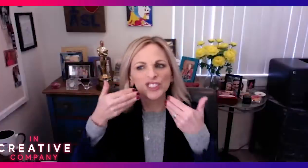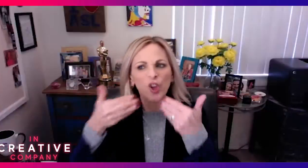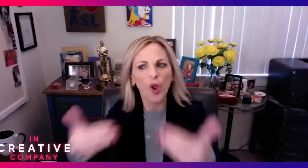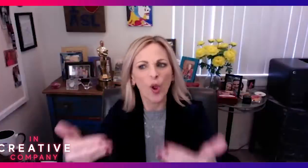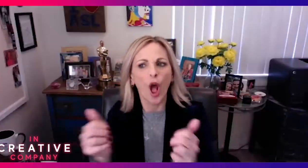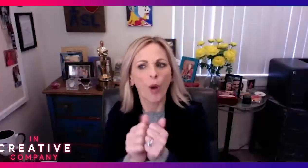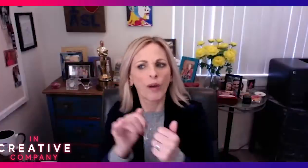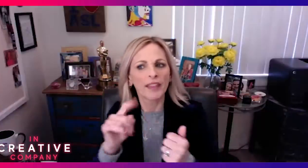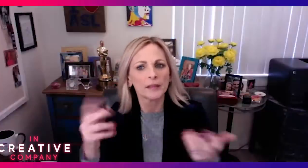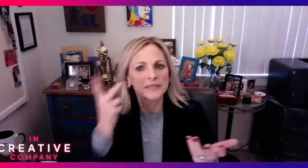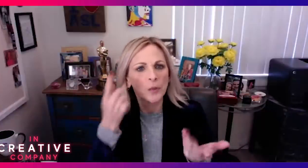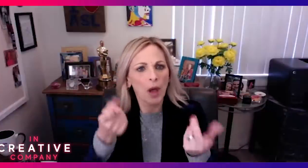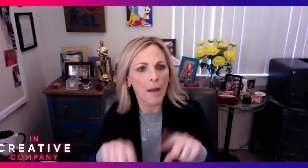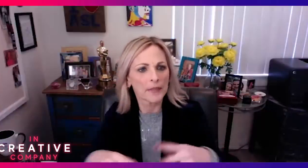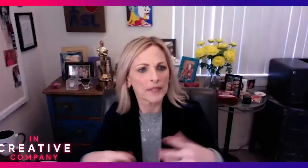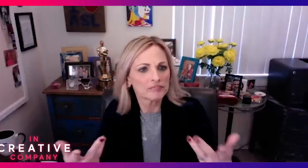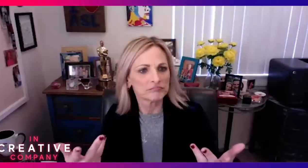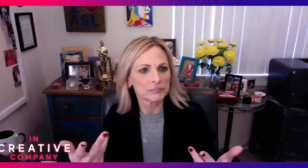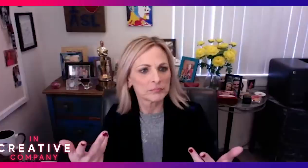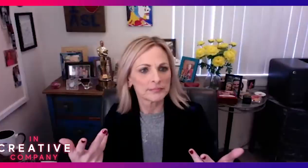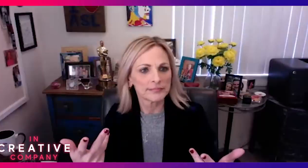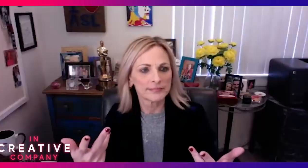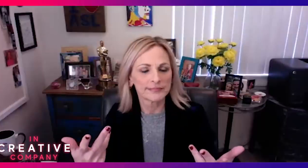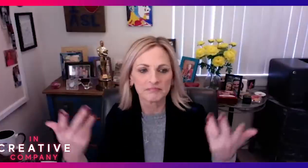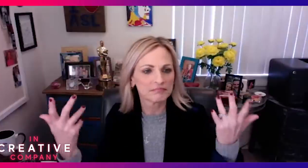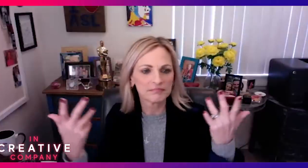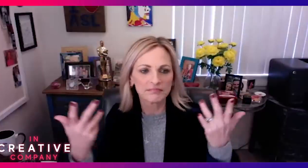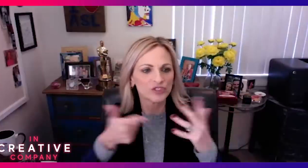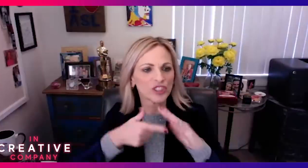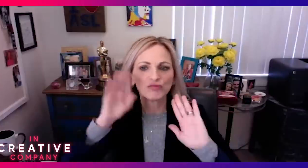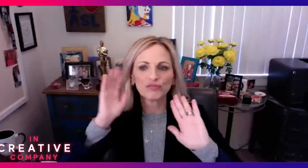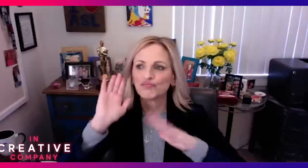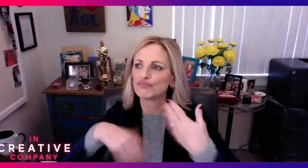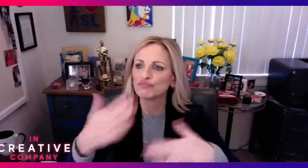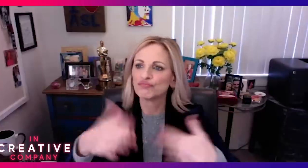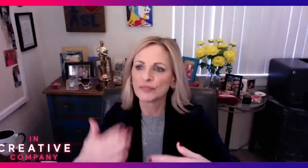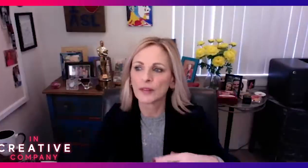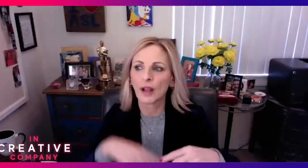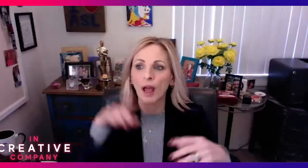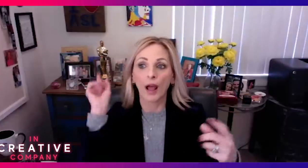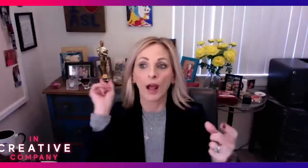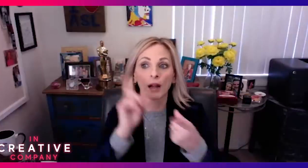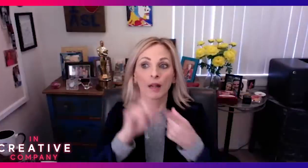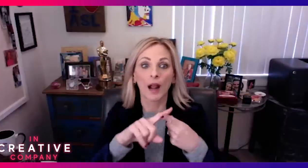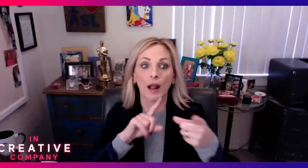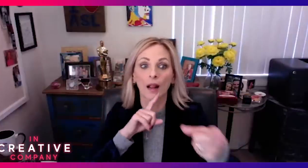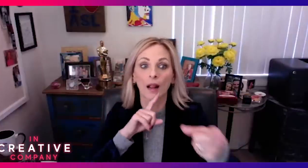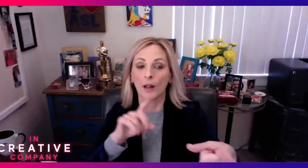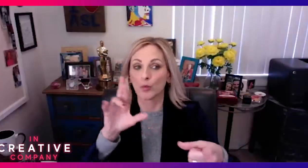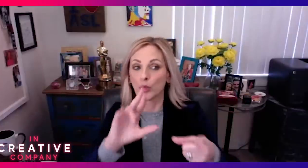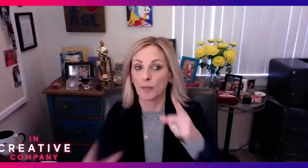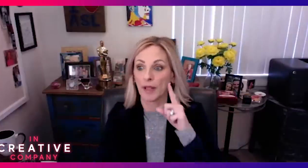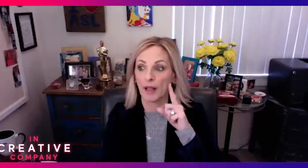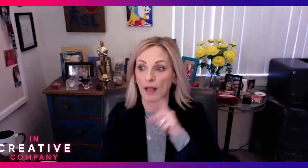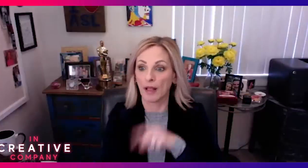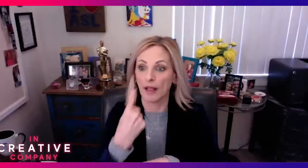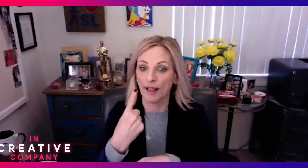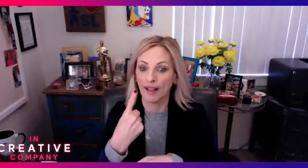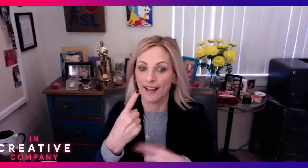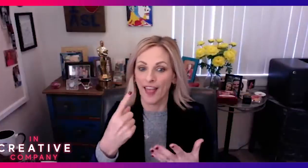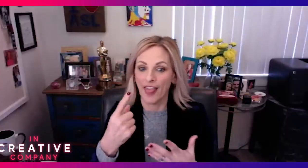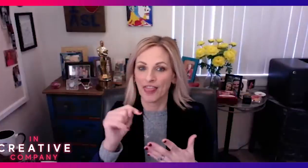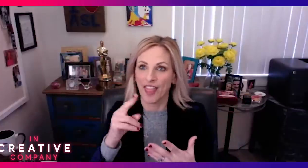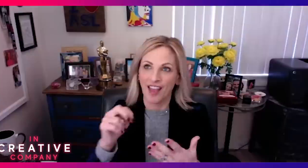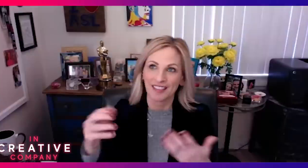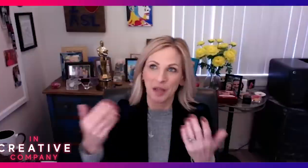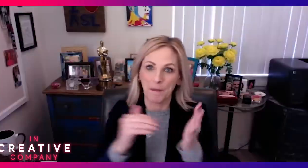daughter? Well, let's just kind of go with the flow and see what happens. That's probably the first time that they talked about it, and then they never brought it up again. Then